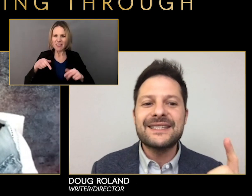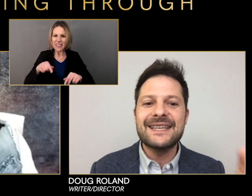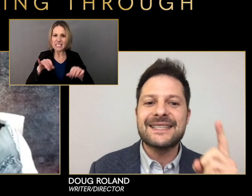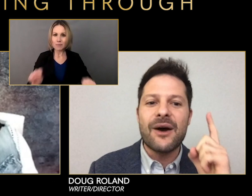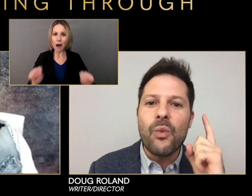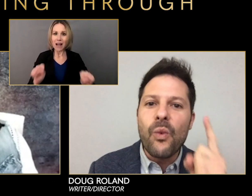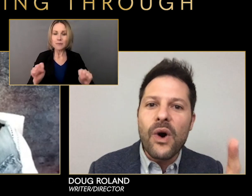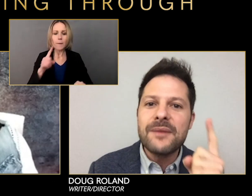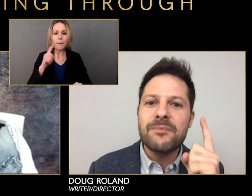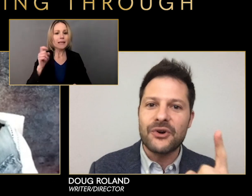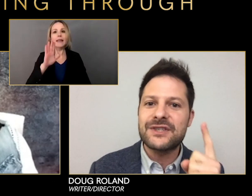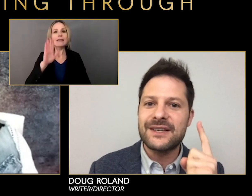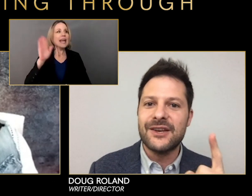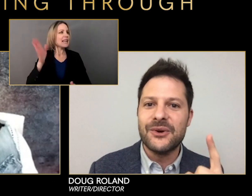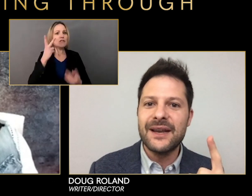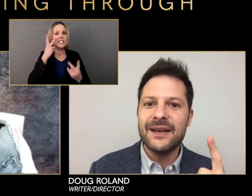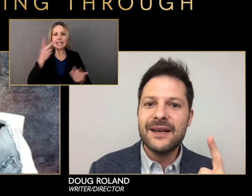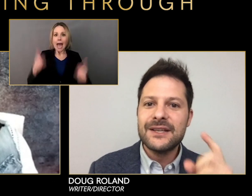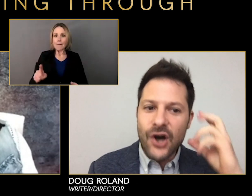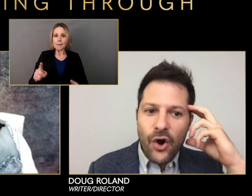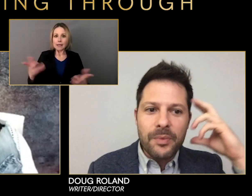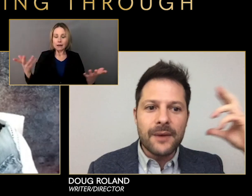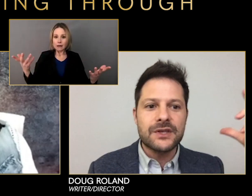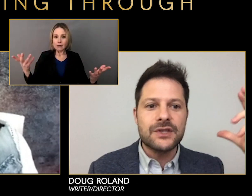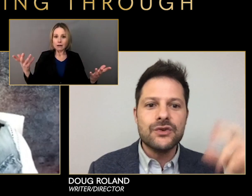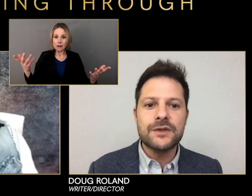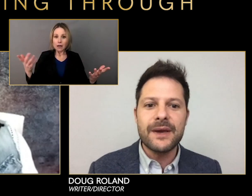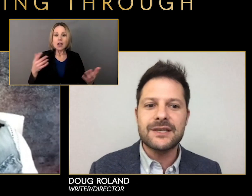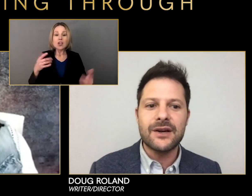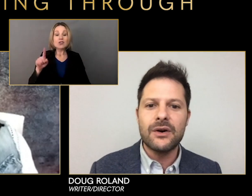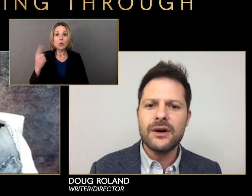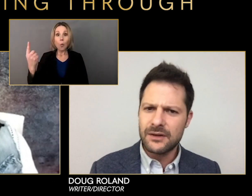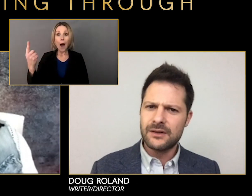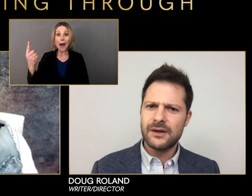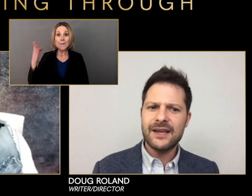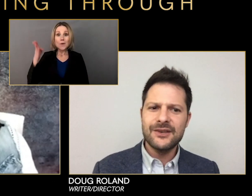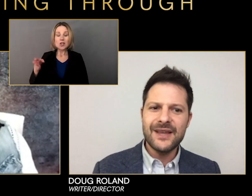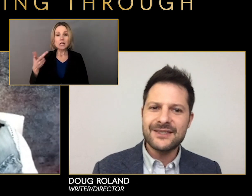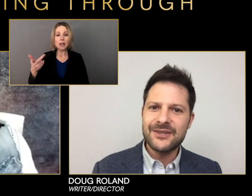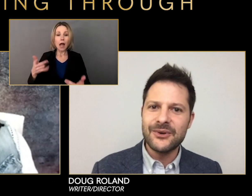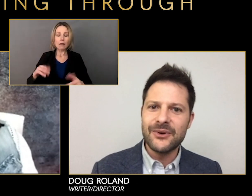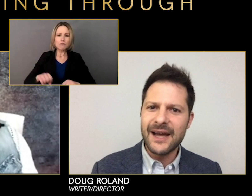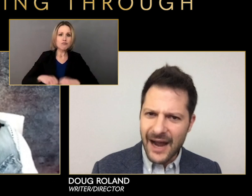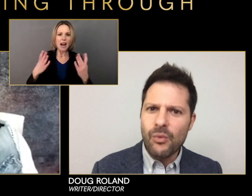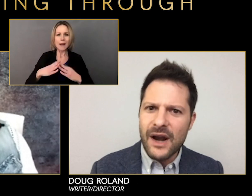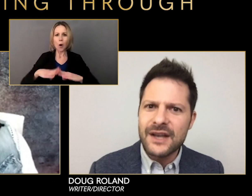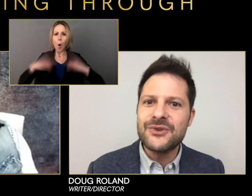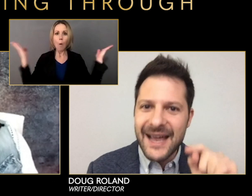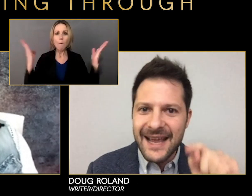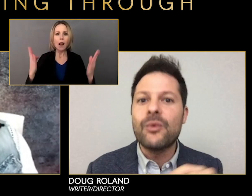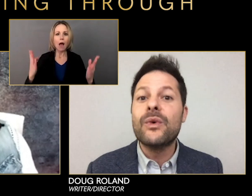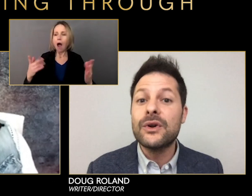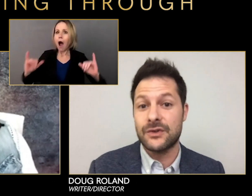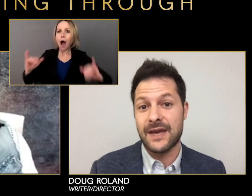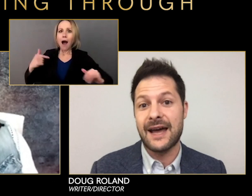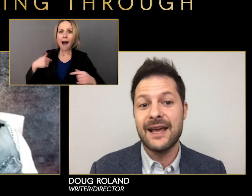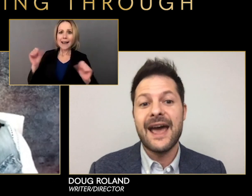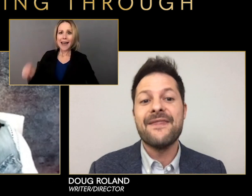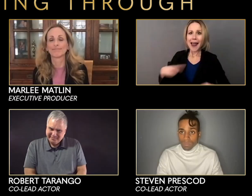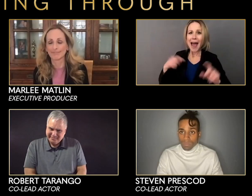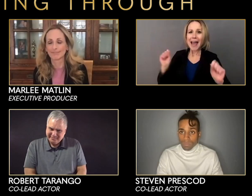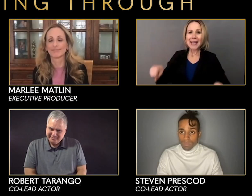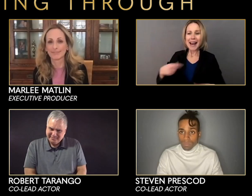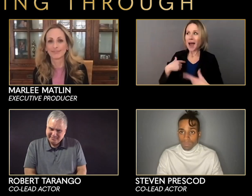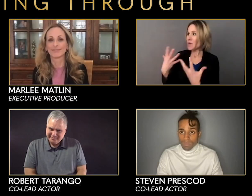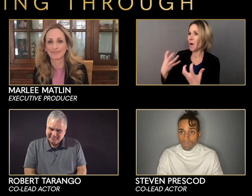all it takes is that one person to do it, to open up this new space to go, I can do that too. I want to do that, and I will do that.